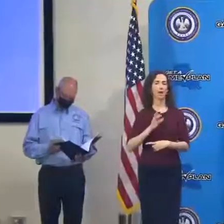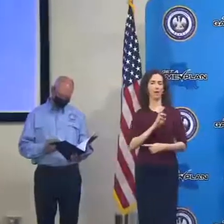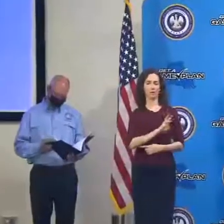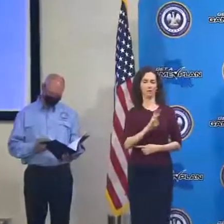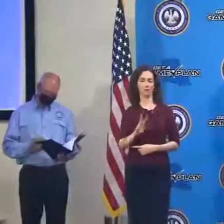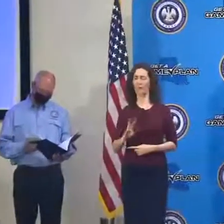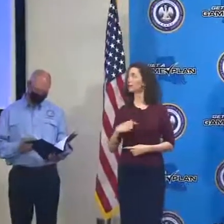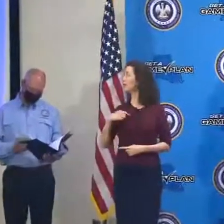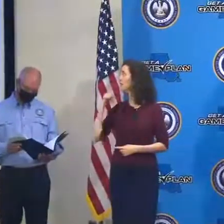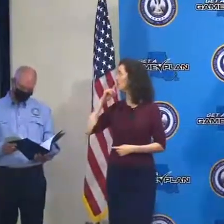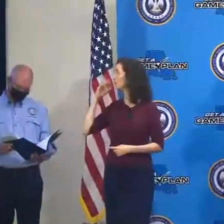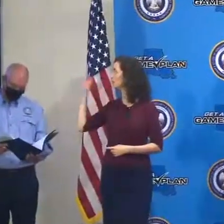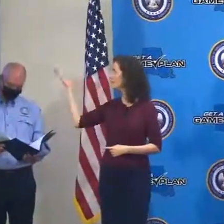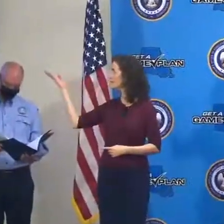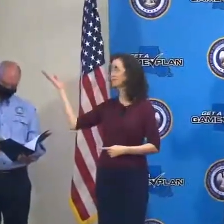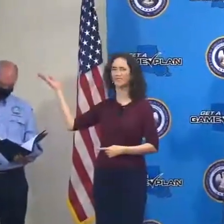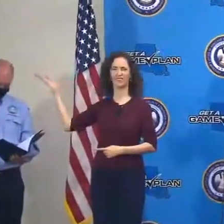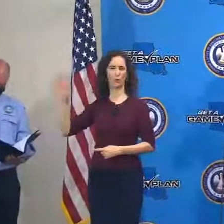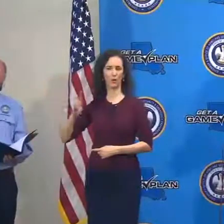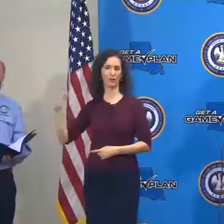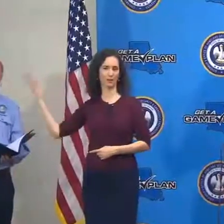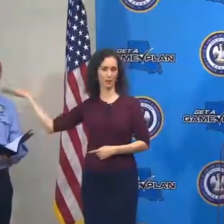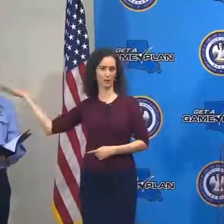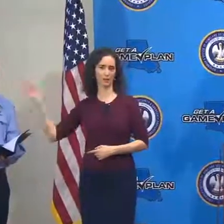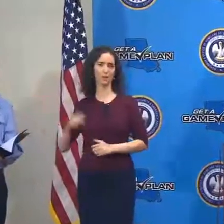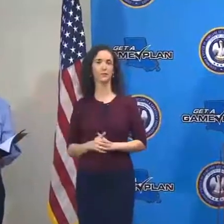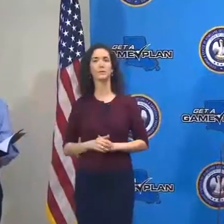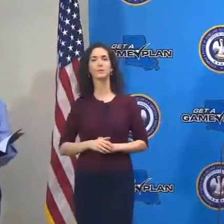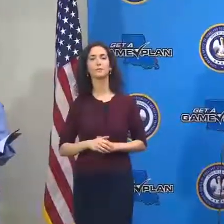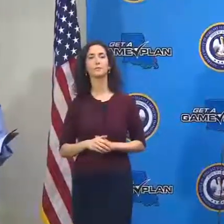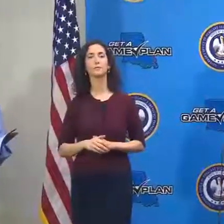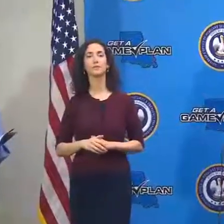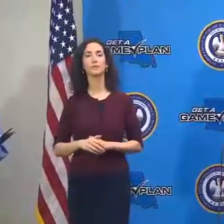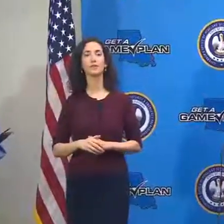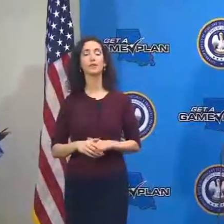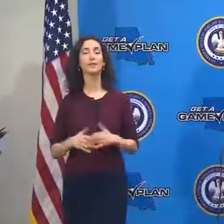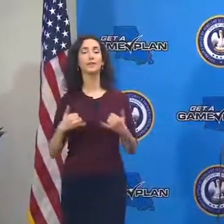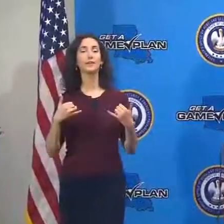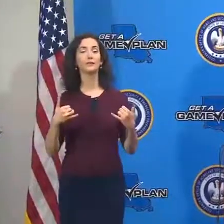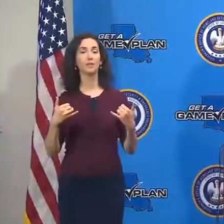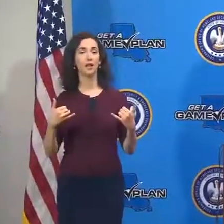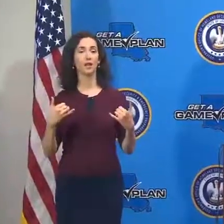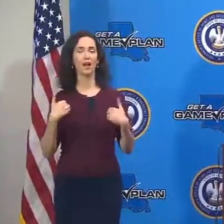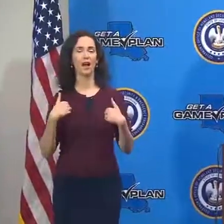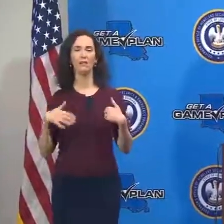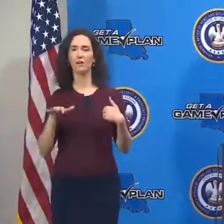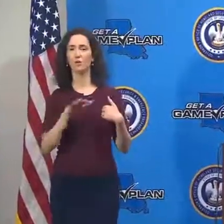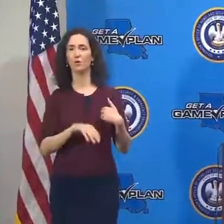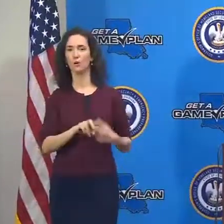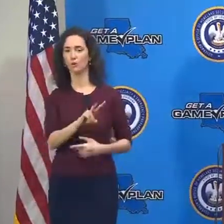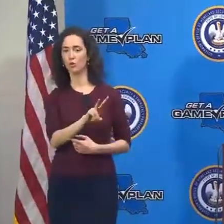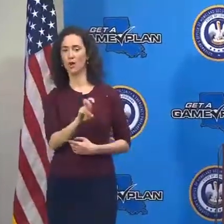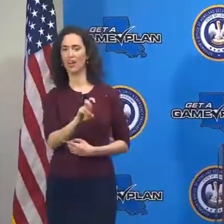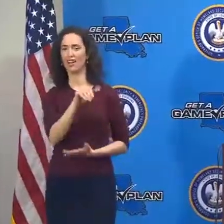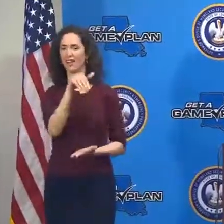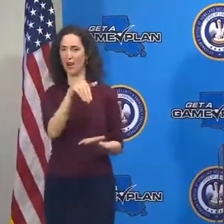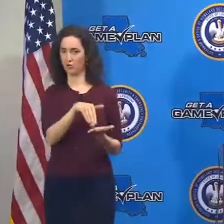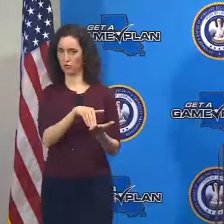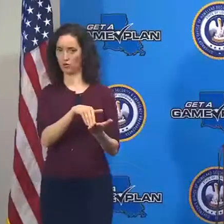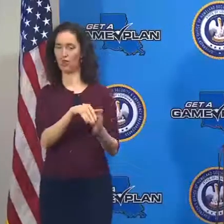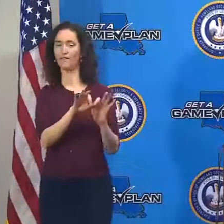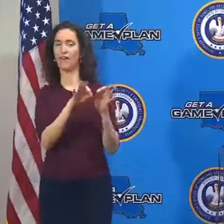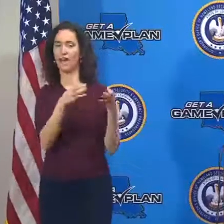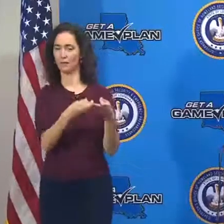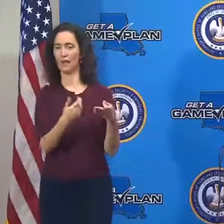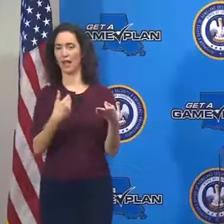I think that number is also up there. There are right now about 200,000 SNAP